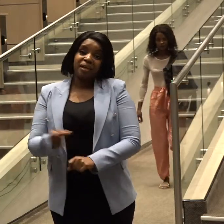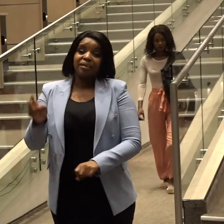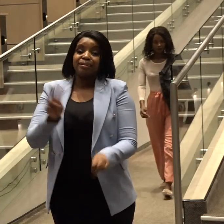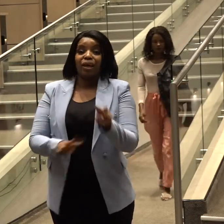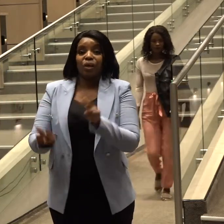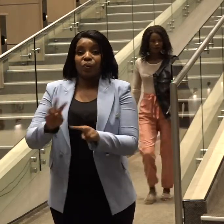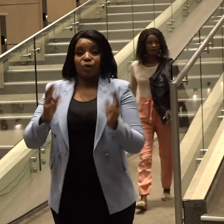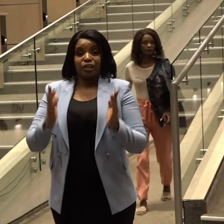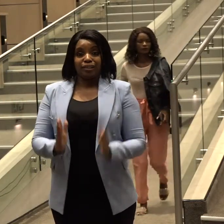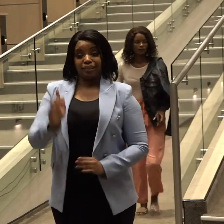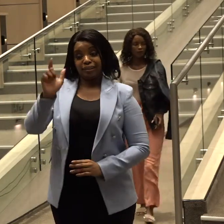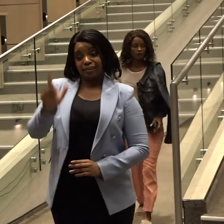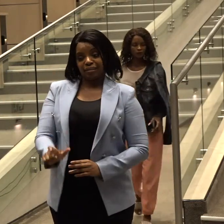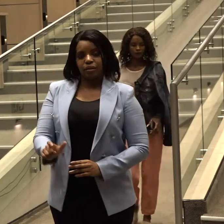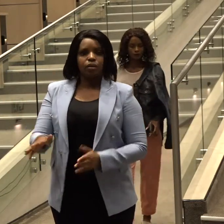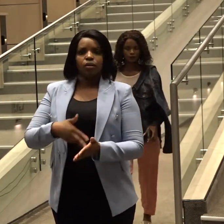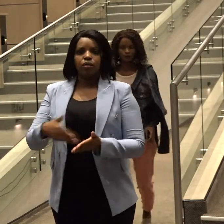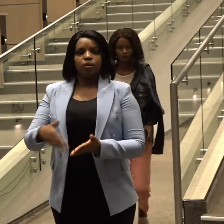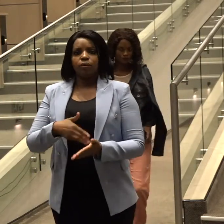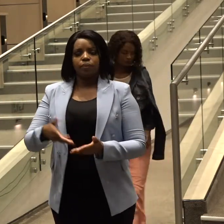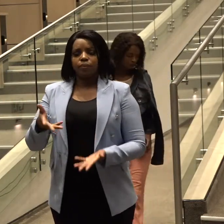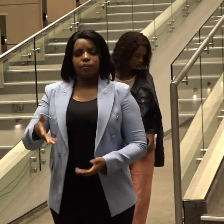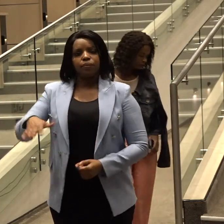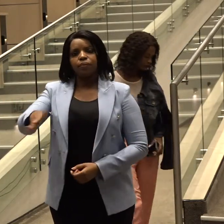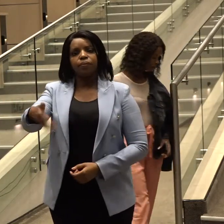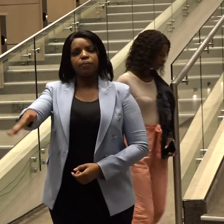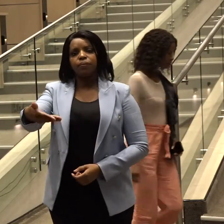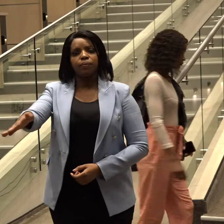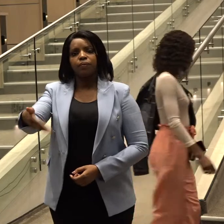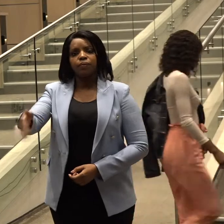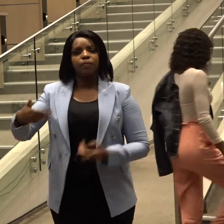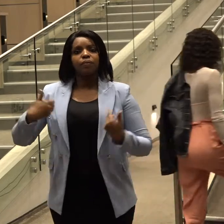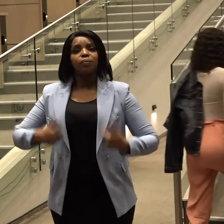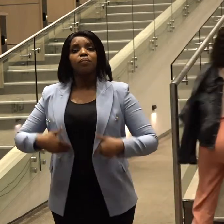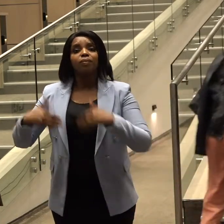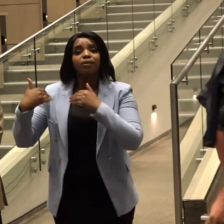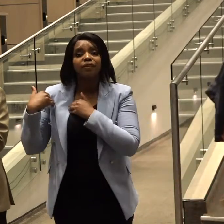that area we feel very much unsafe